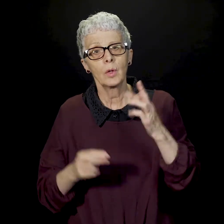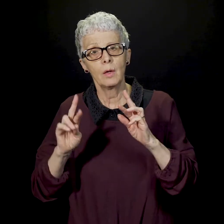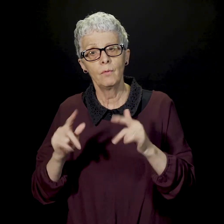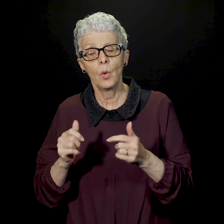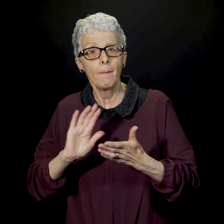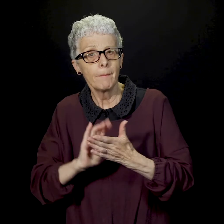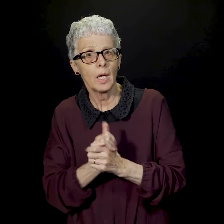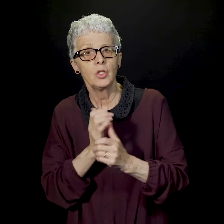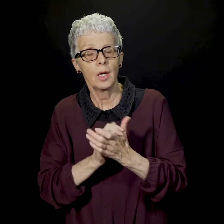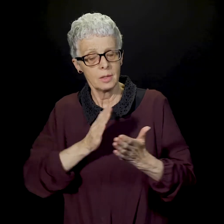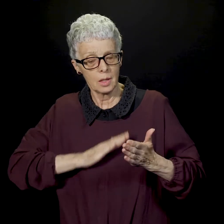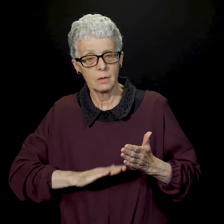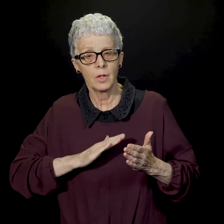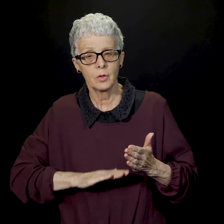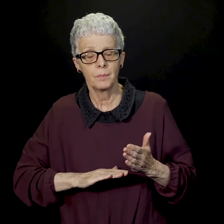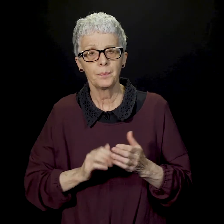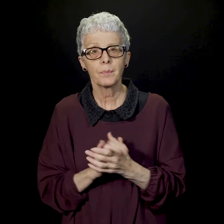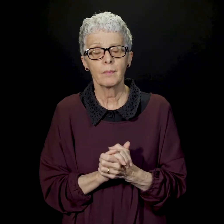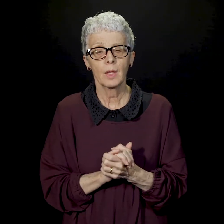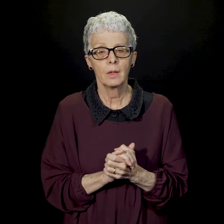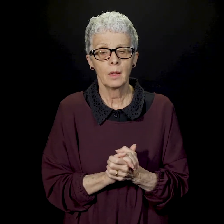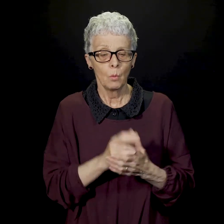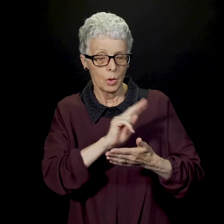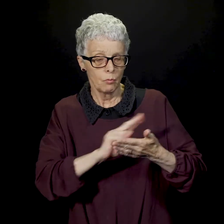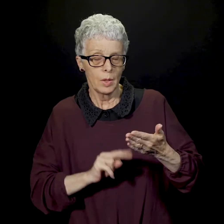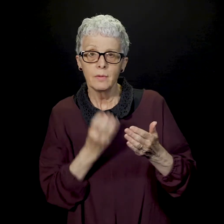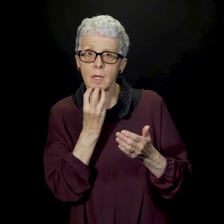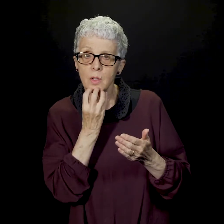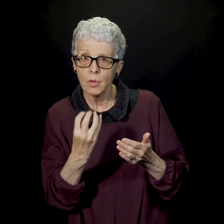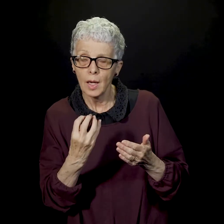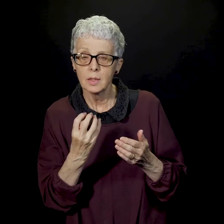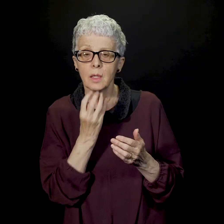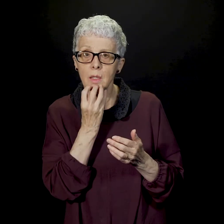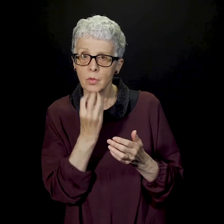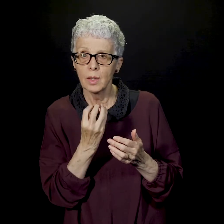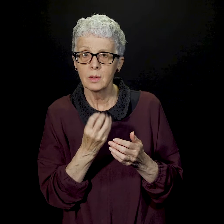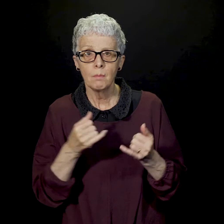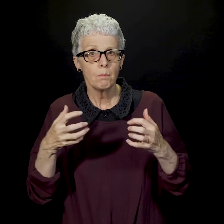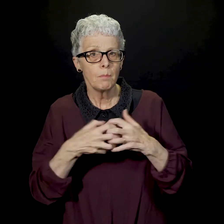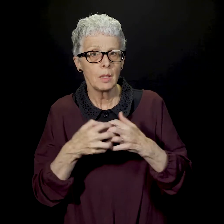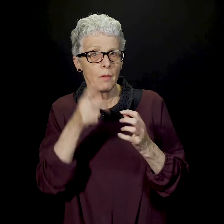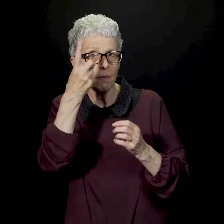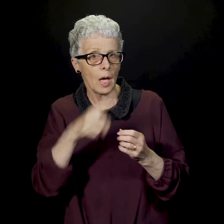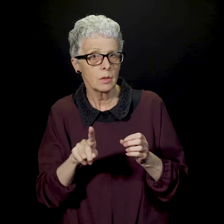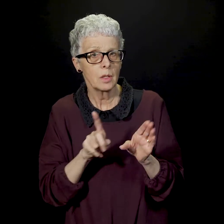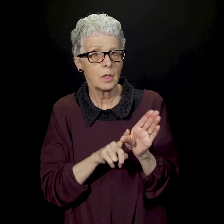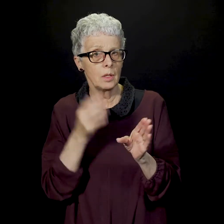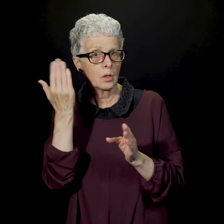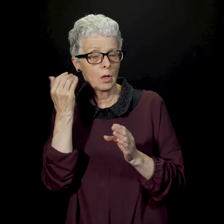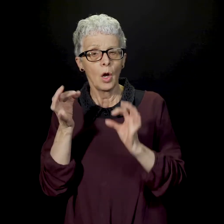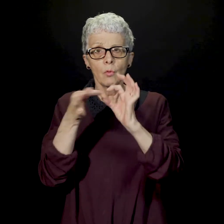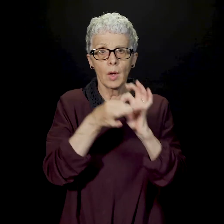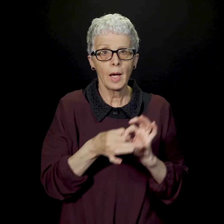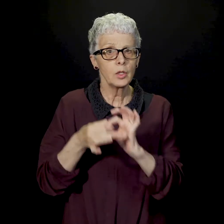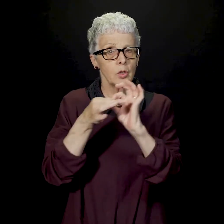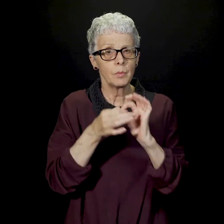those things. And going back a step, like when we read about the Israelites, even going way back then, thousands of years ago, the relationships that they had were